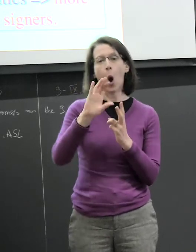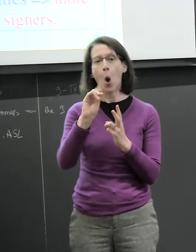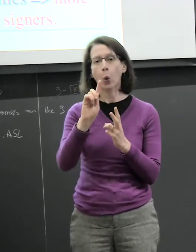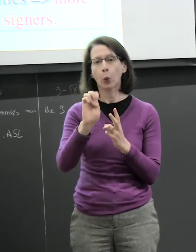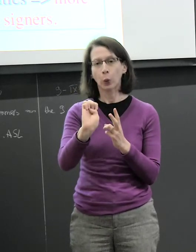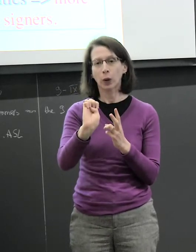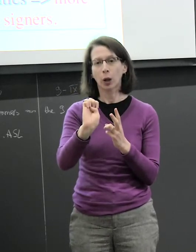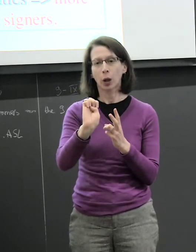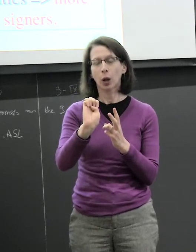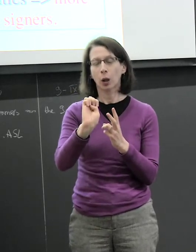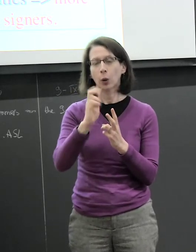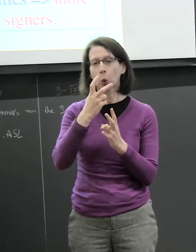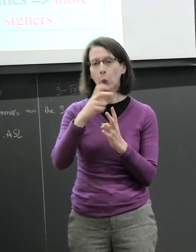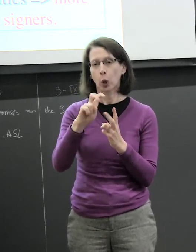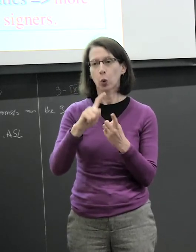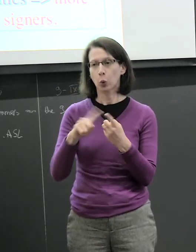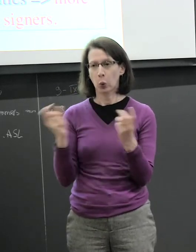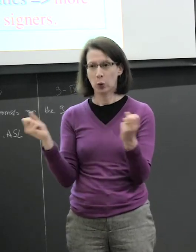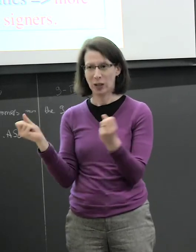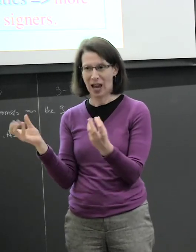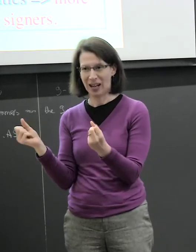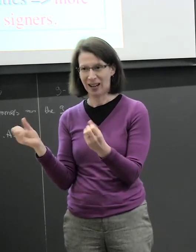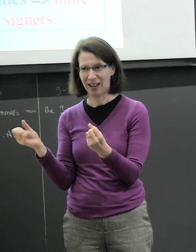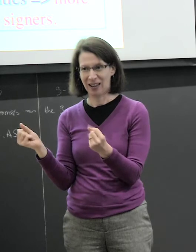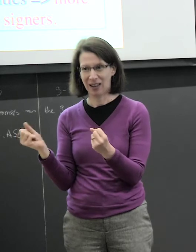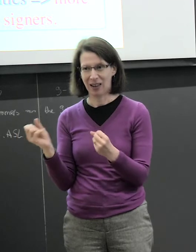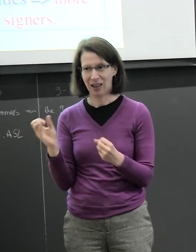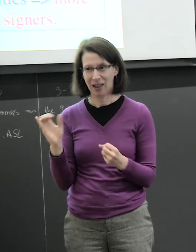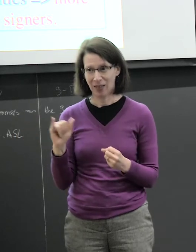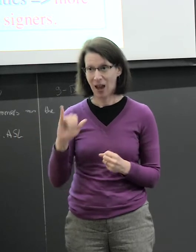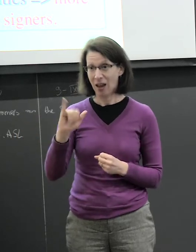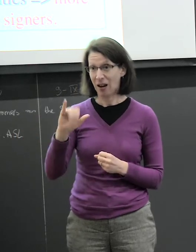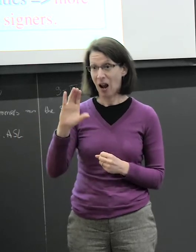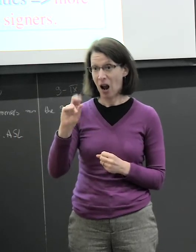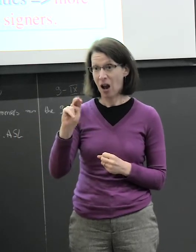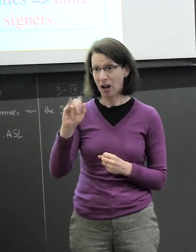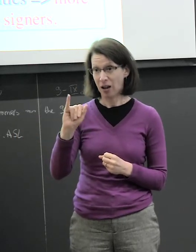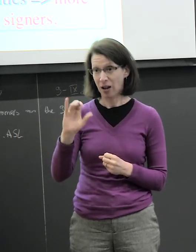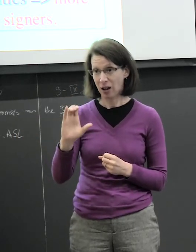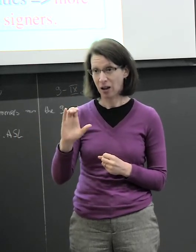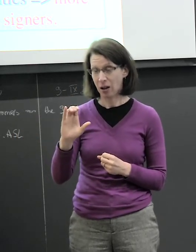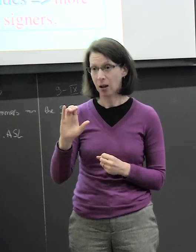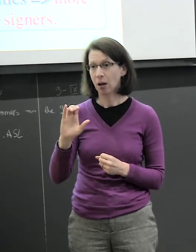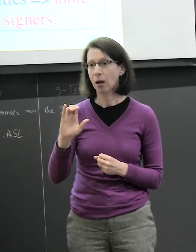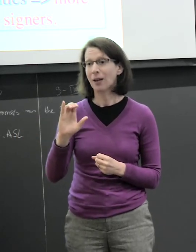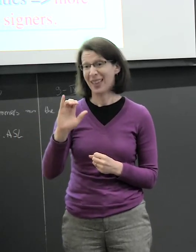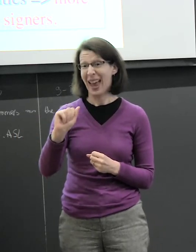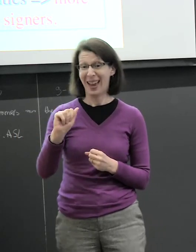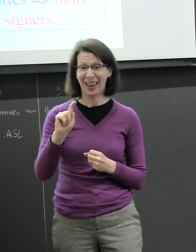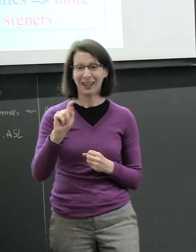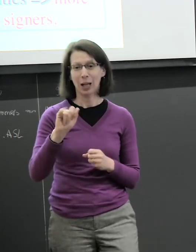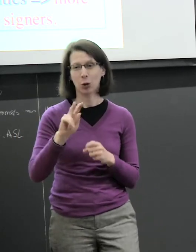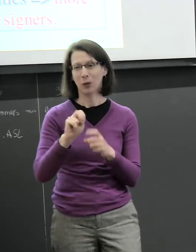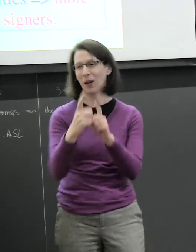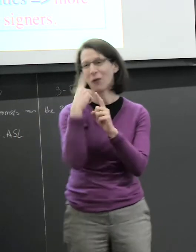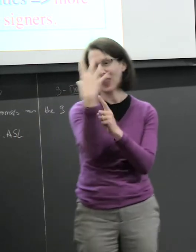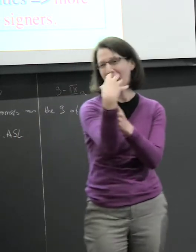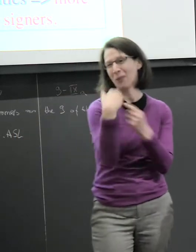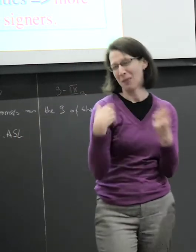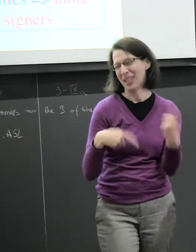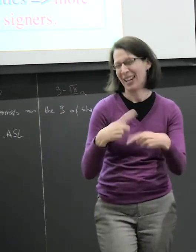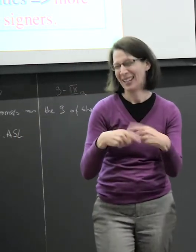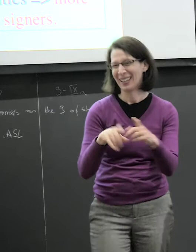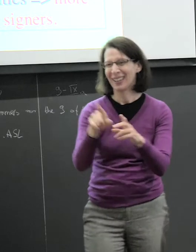to signing, and then that would be iconic modulation that would be added to? This is a terrific